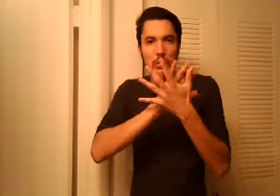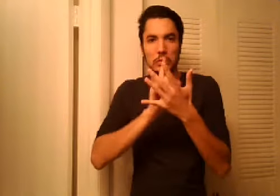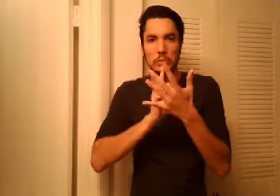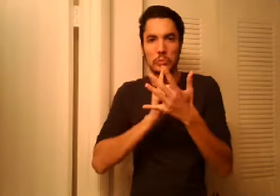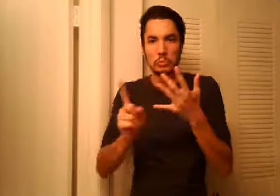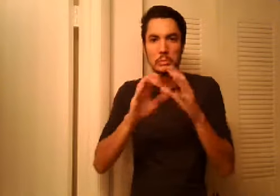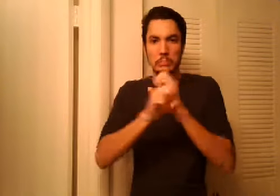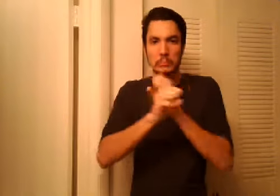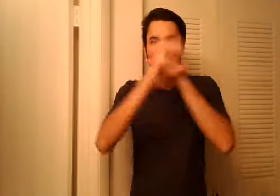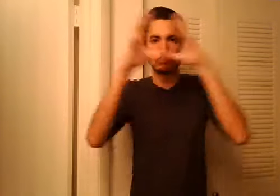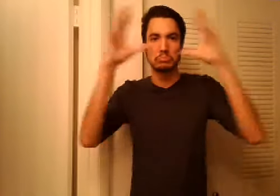Yes. Culture.